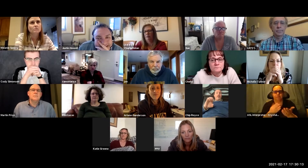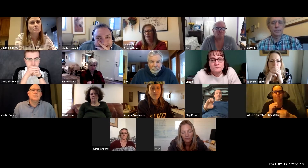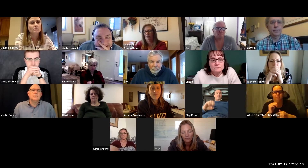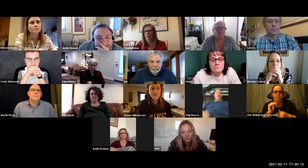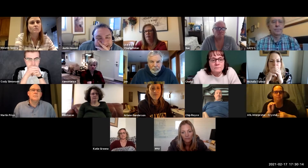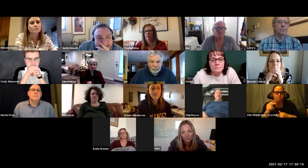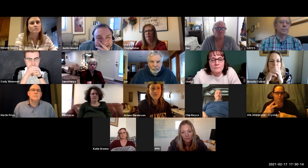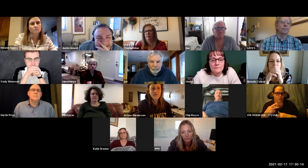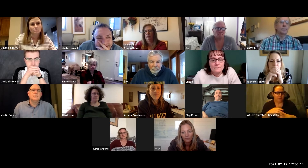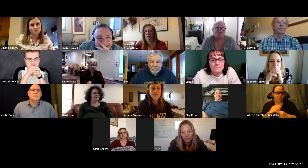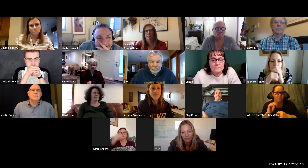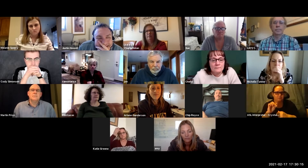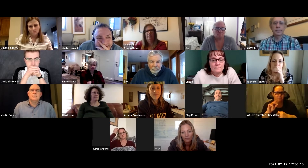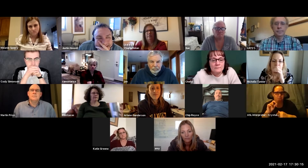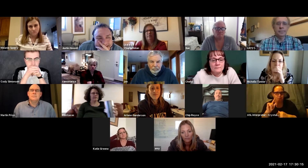Martin Price.